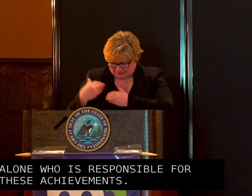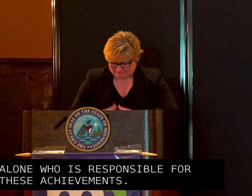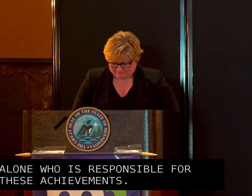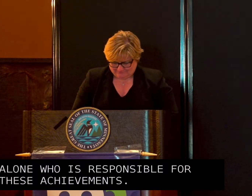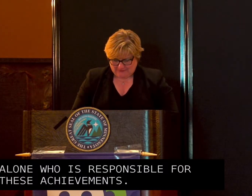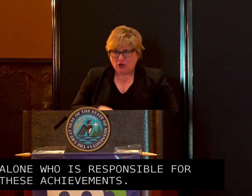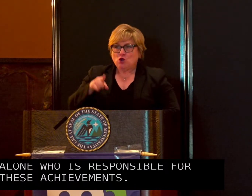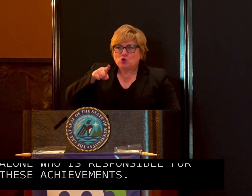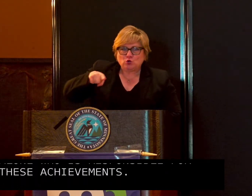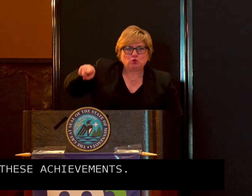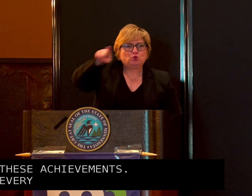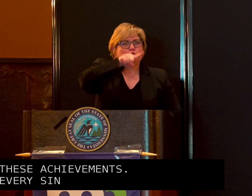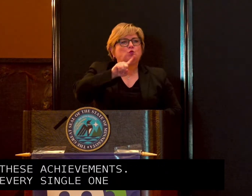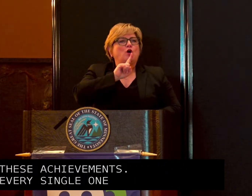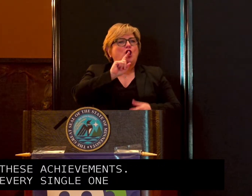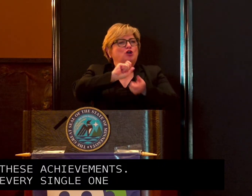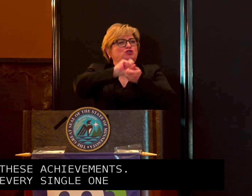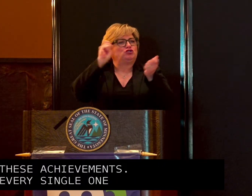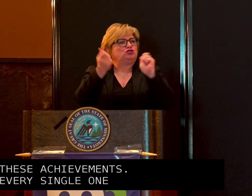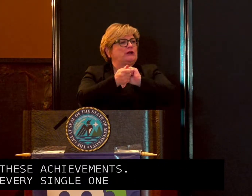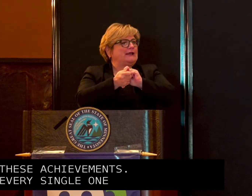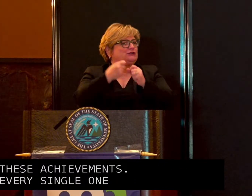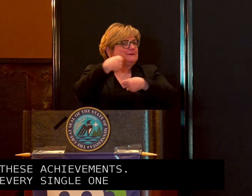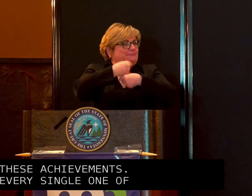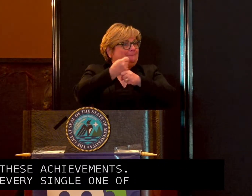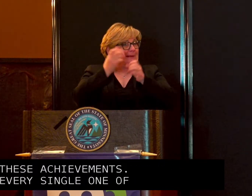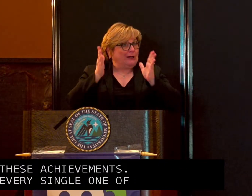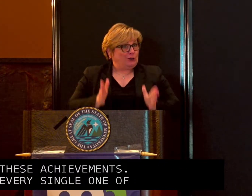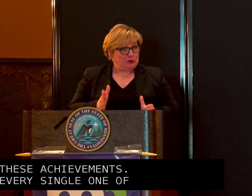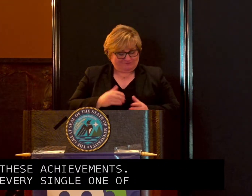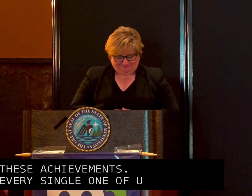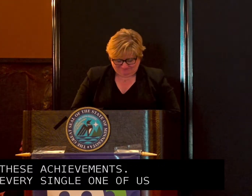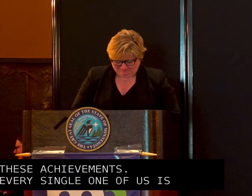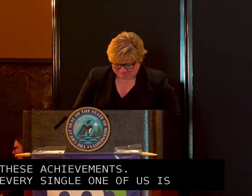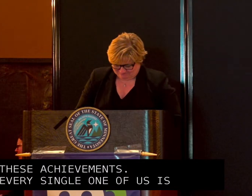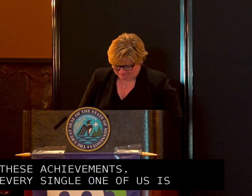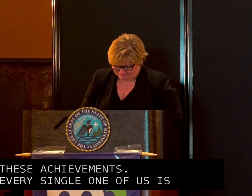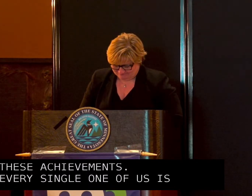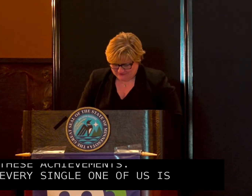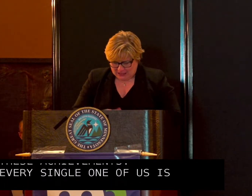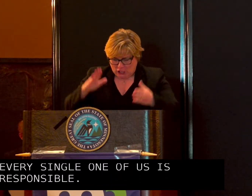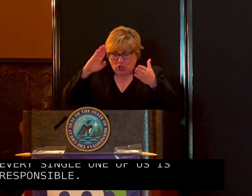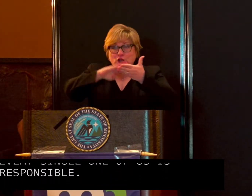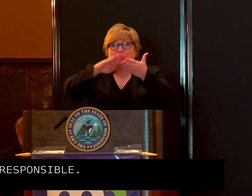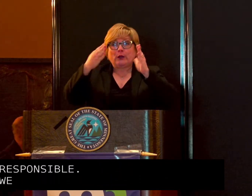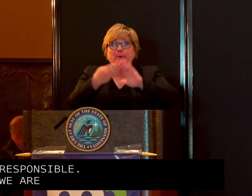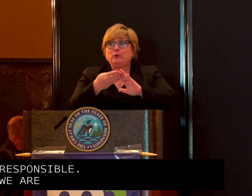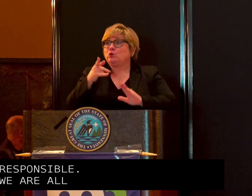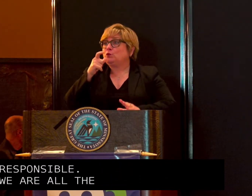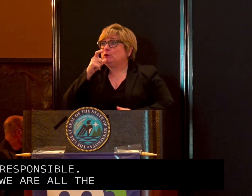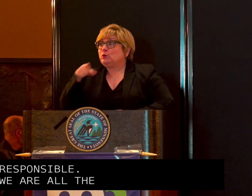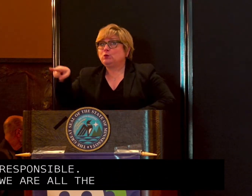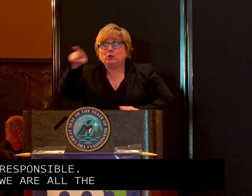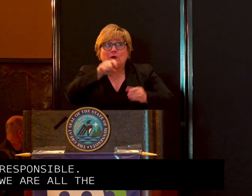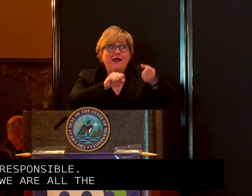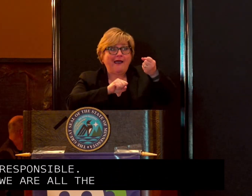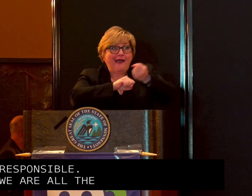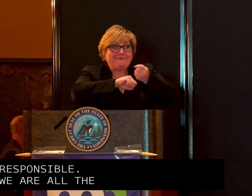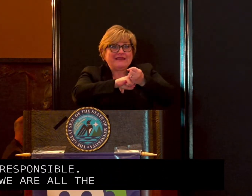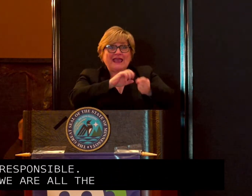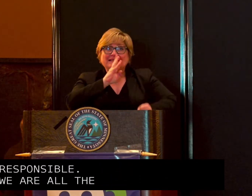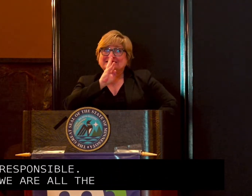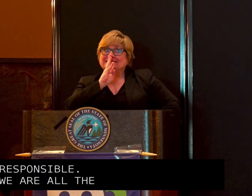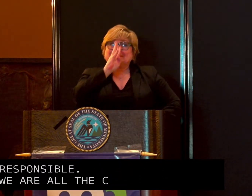of us is responsible. We are all the change makers, the